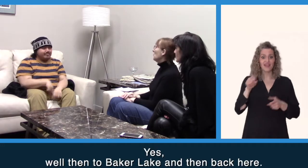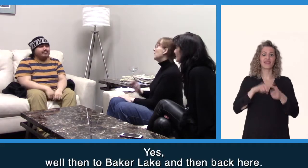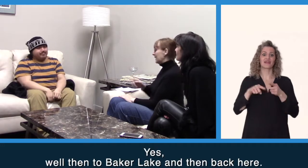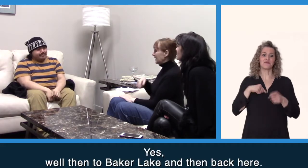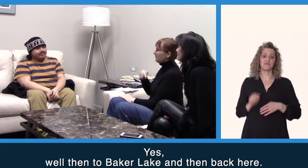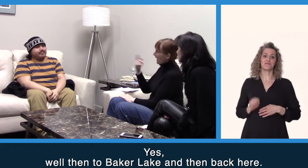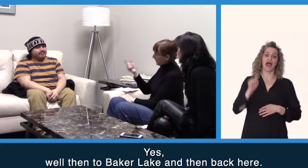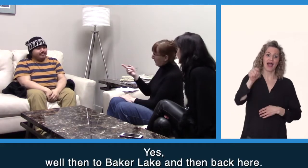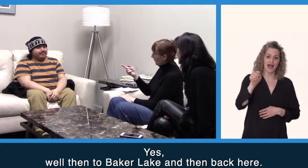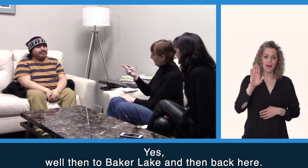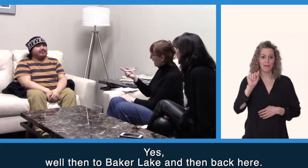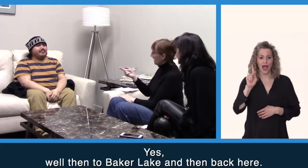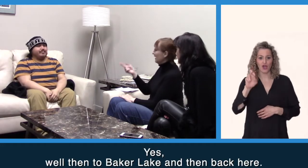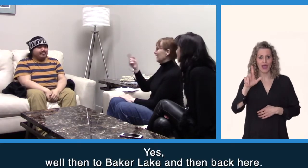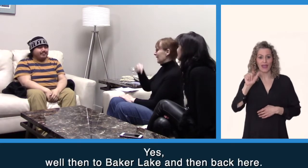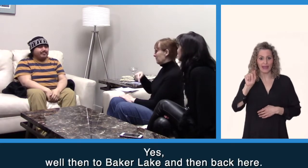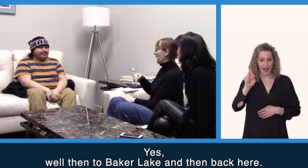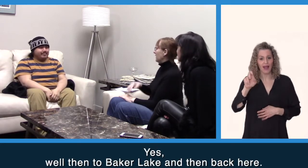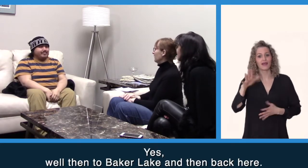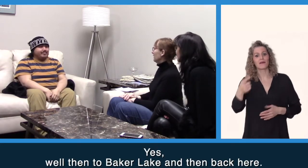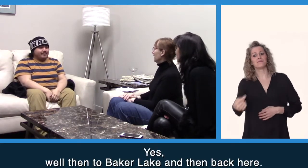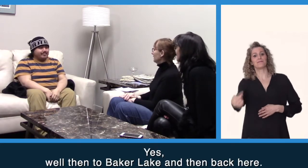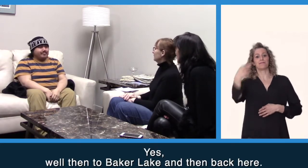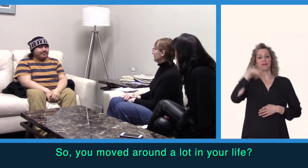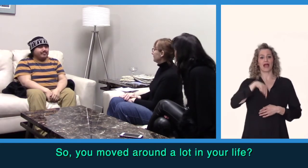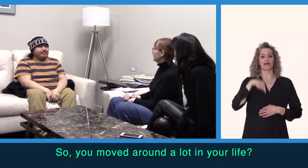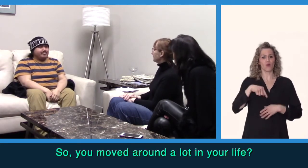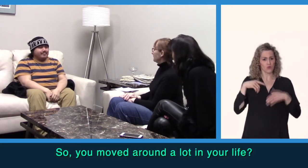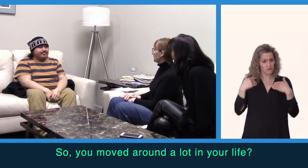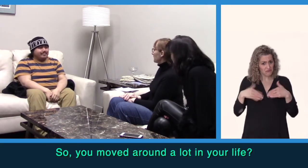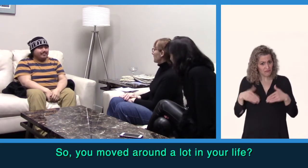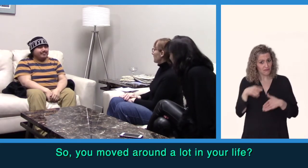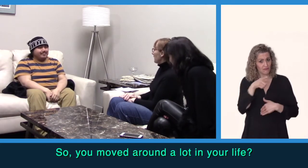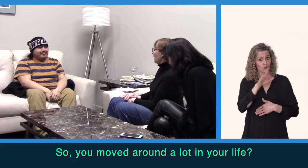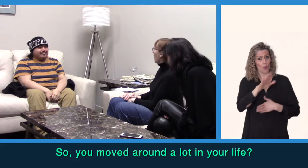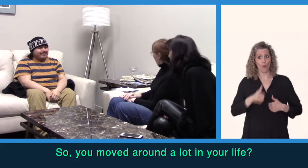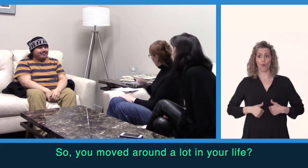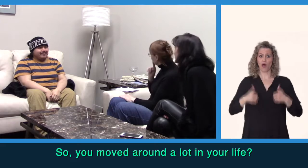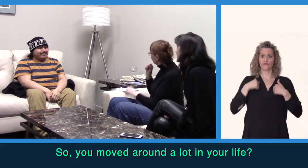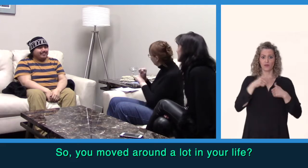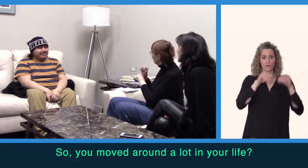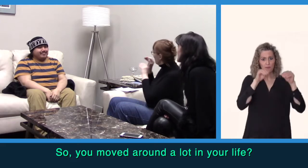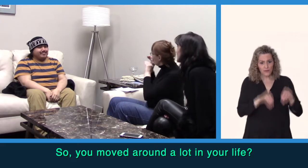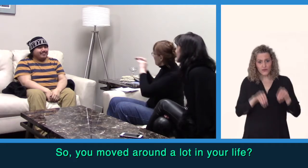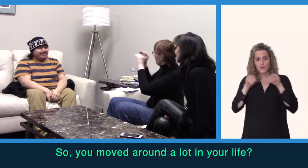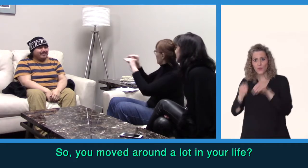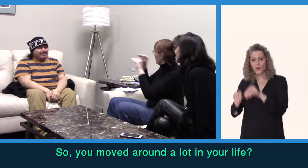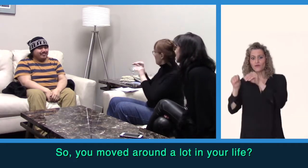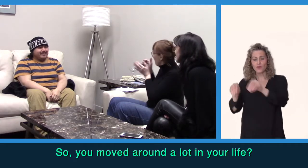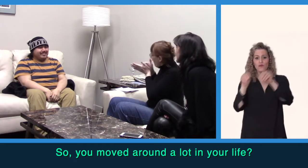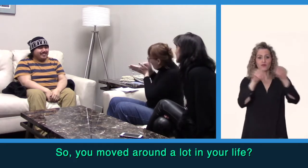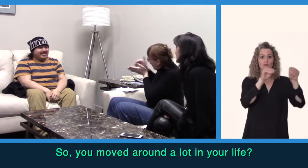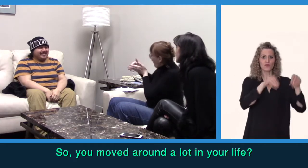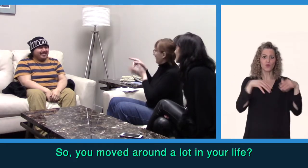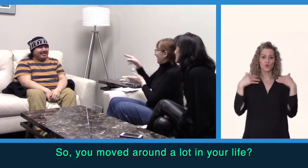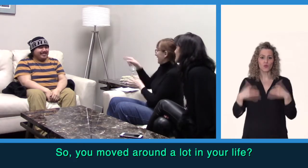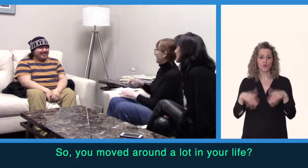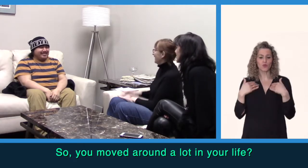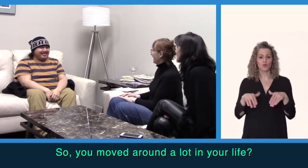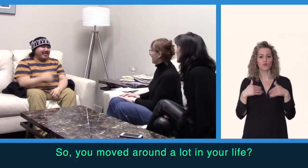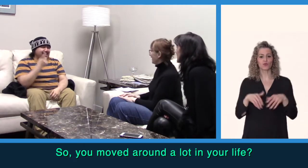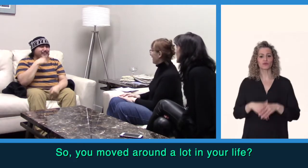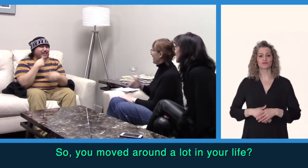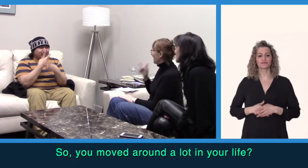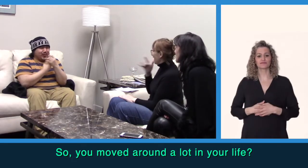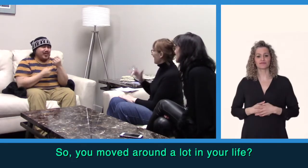Yeah. Well, then back to Baker Lake and back here. So you've moved around a lot in your life. You're